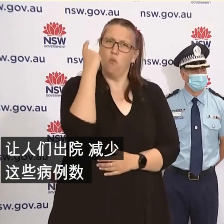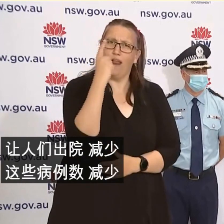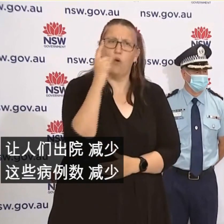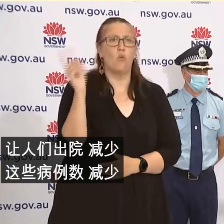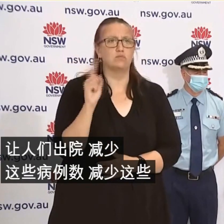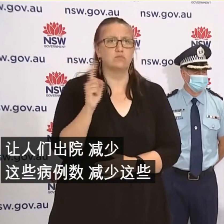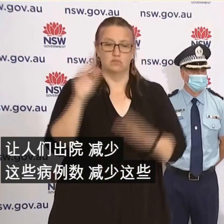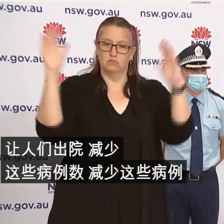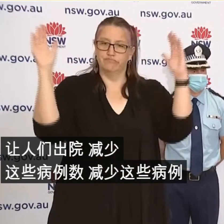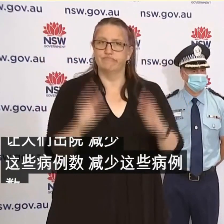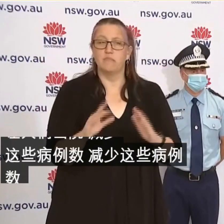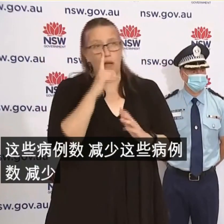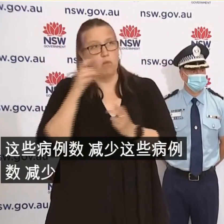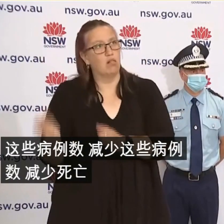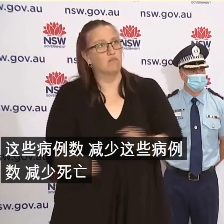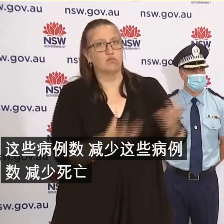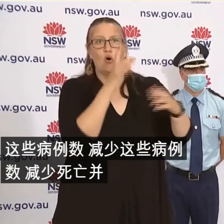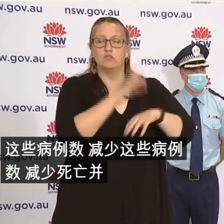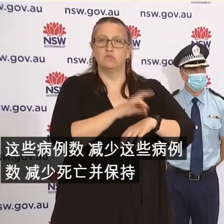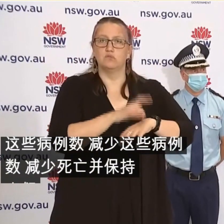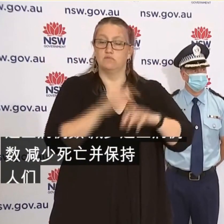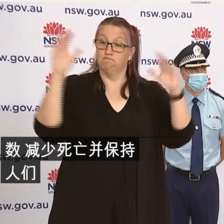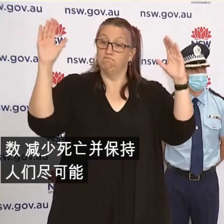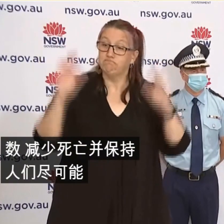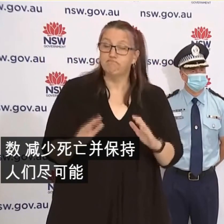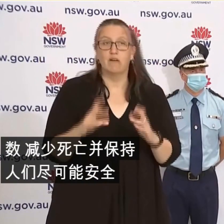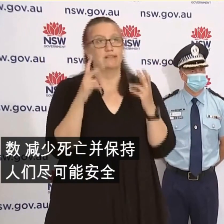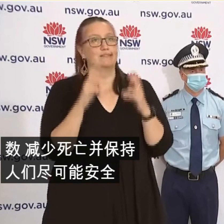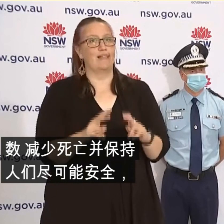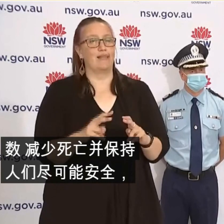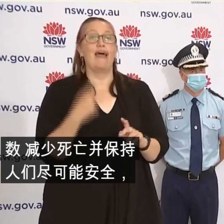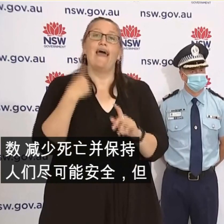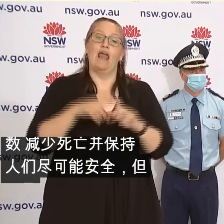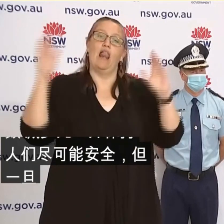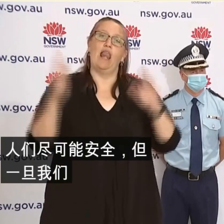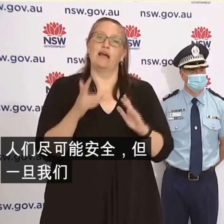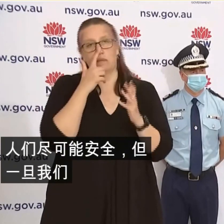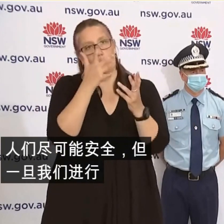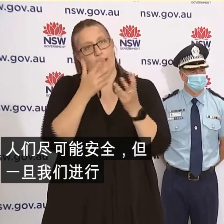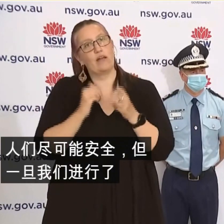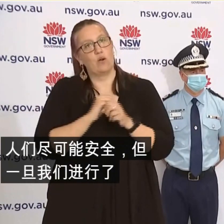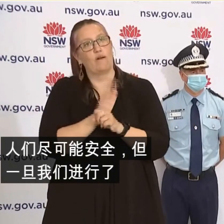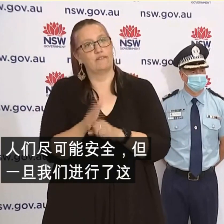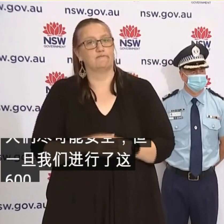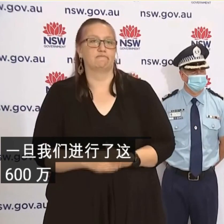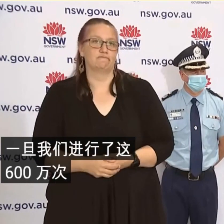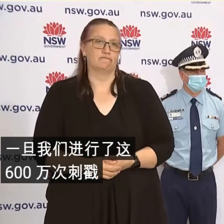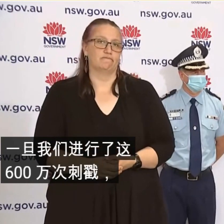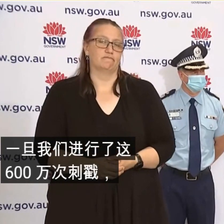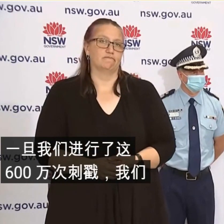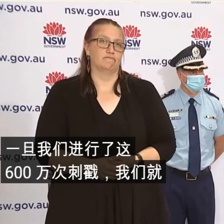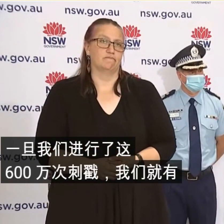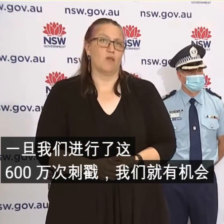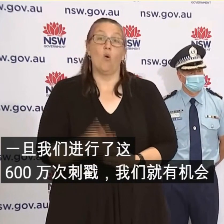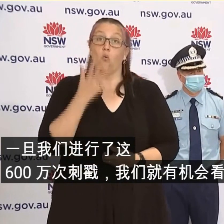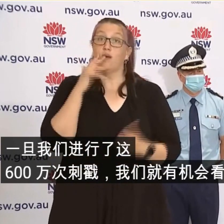case numbers, reducing death and keeping people as safe as possible. But we do have an opportunity once we get to those 6 million